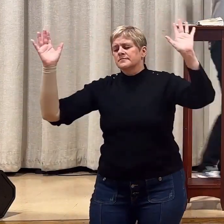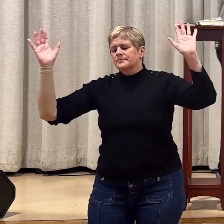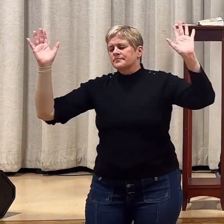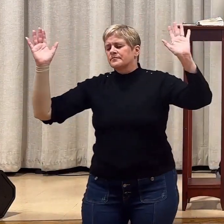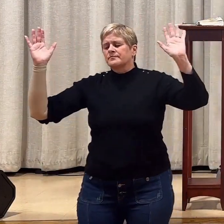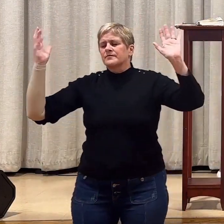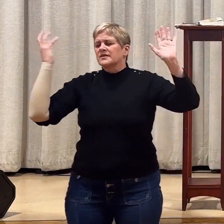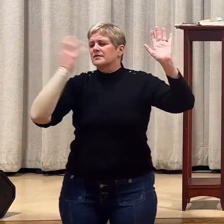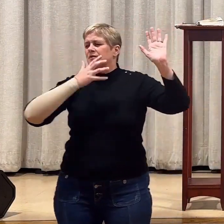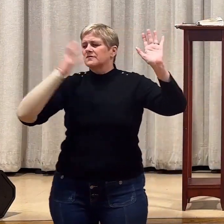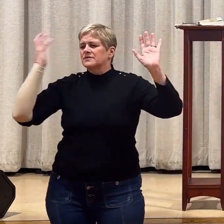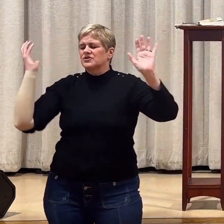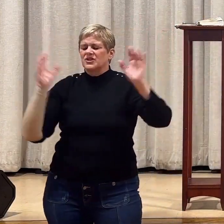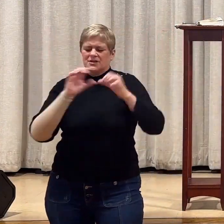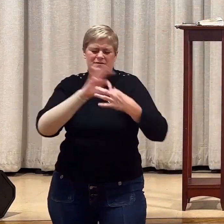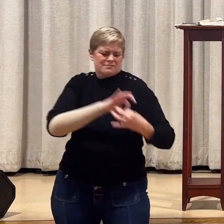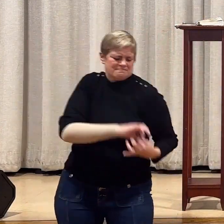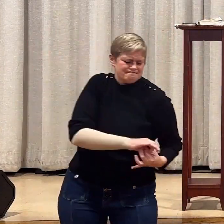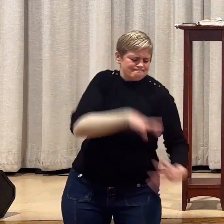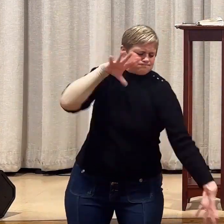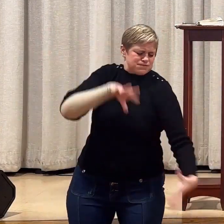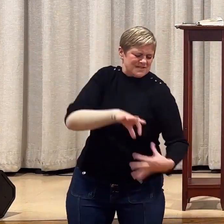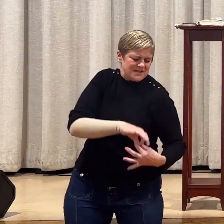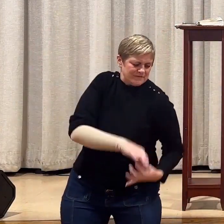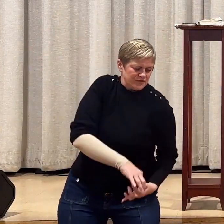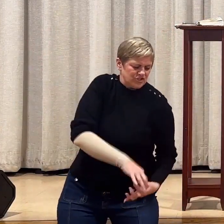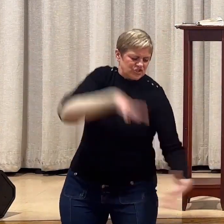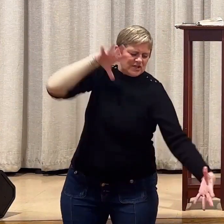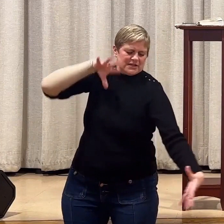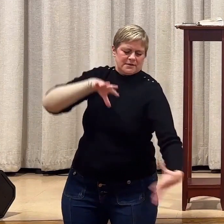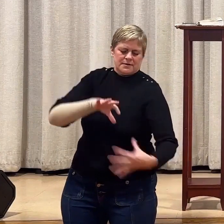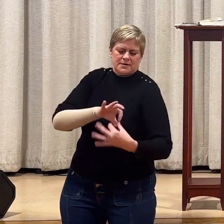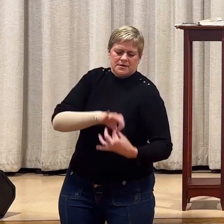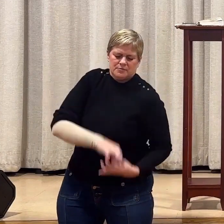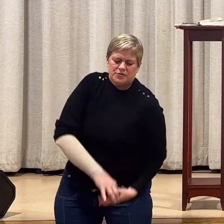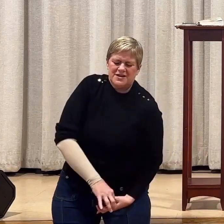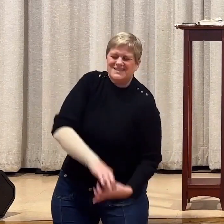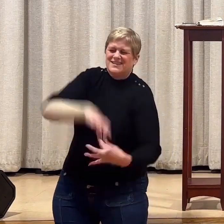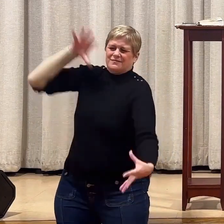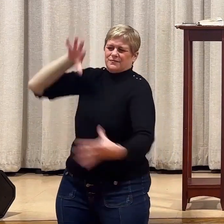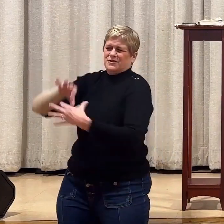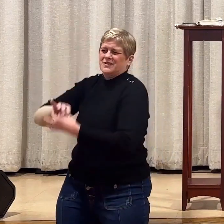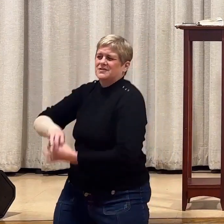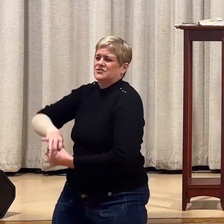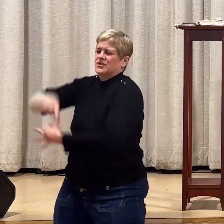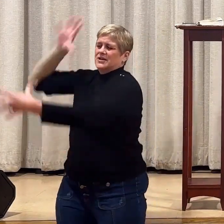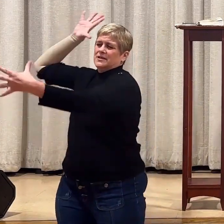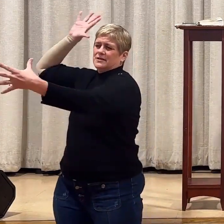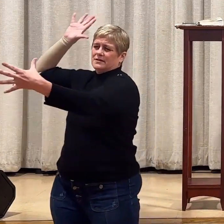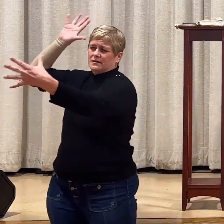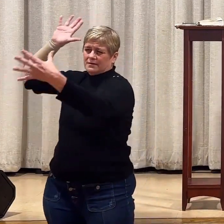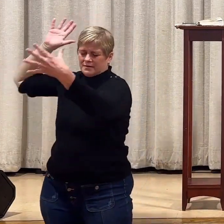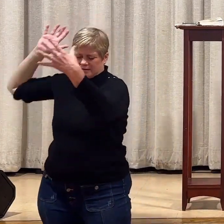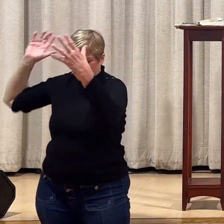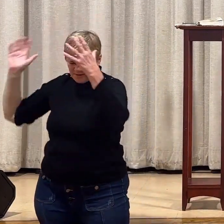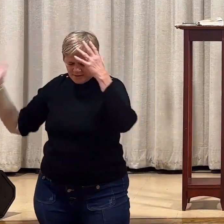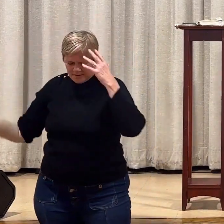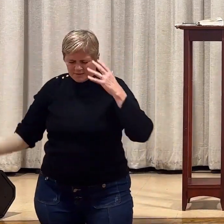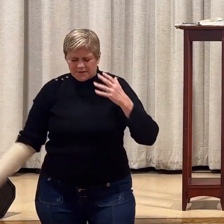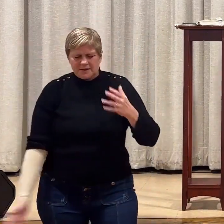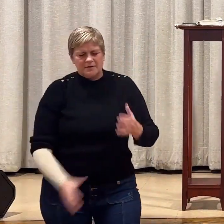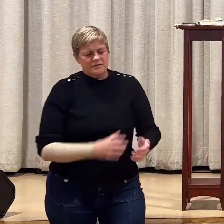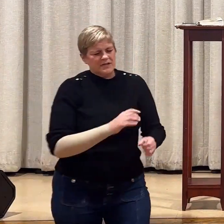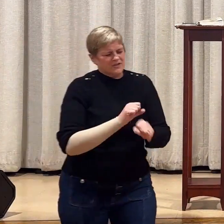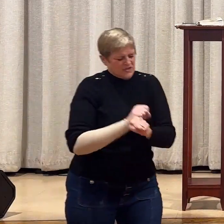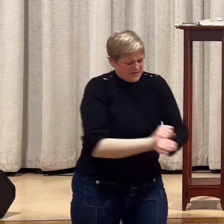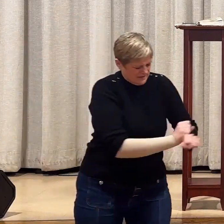Jesus to break every chain, break every chain, break every chain, to